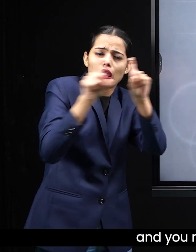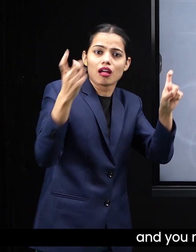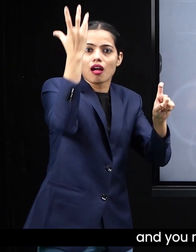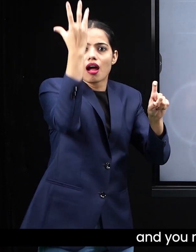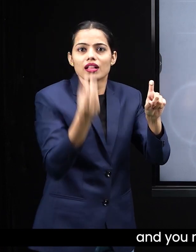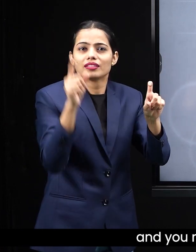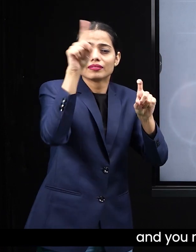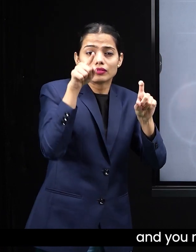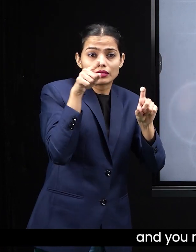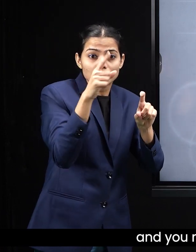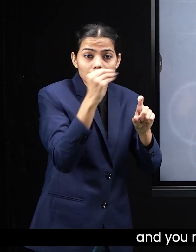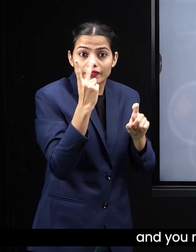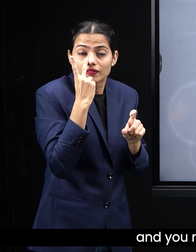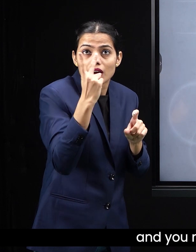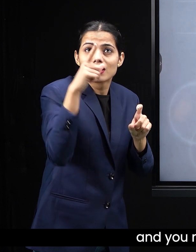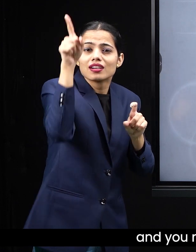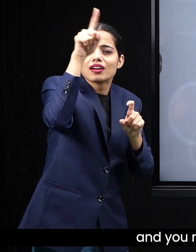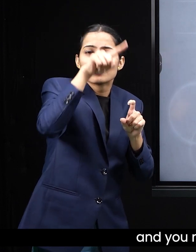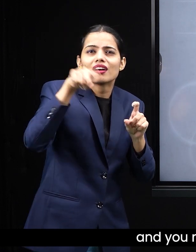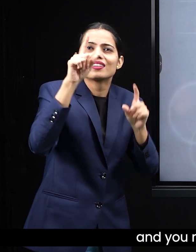moon shining brightly in the sky.